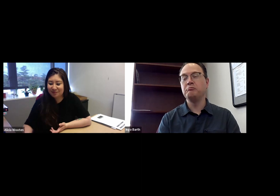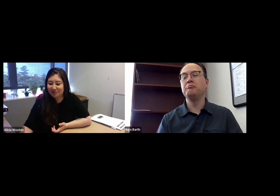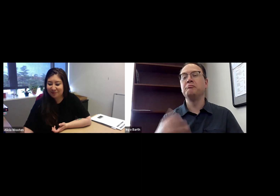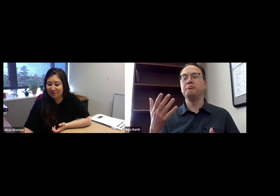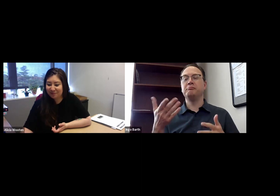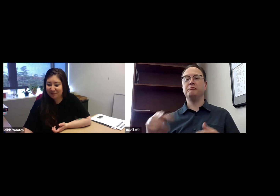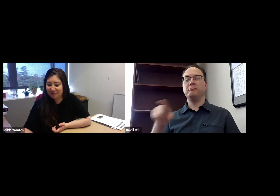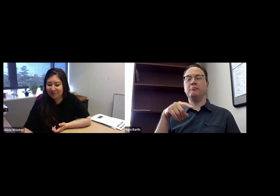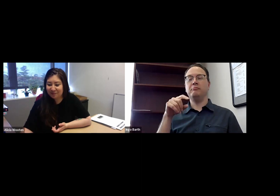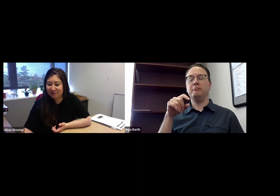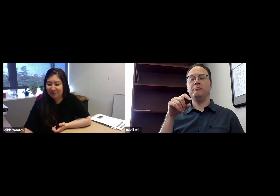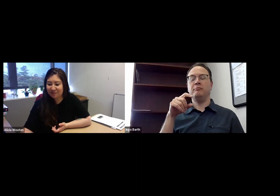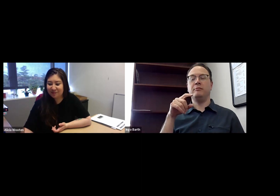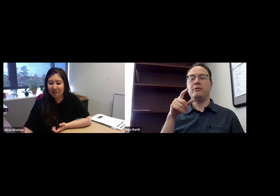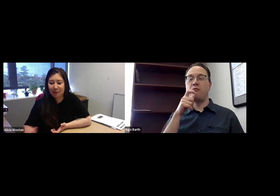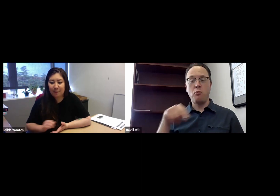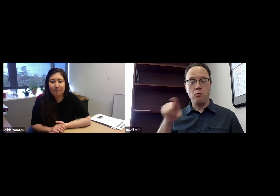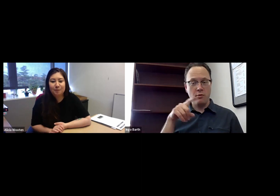well.